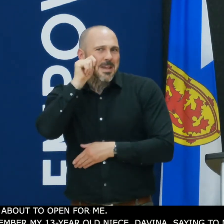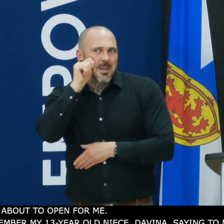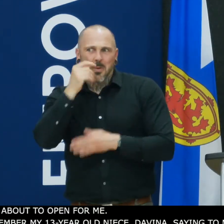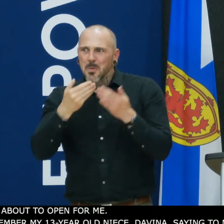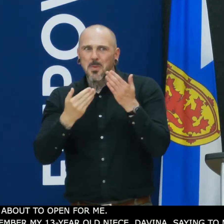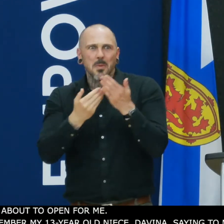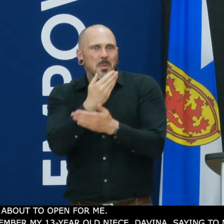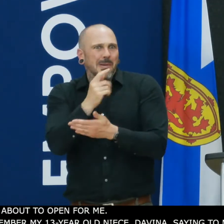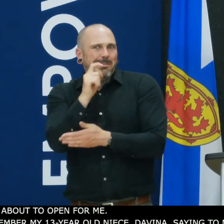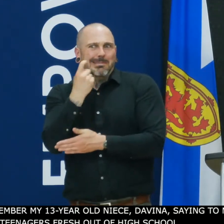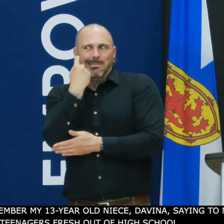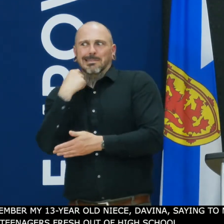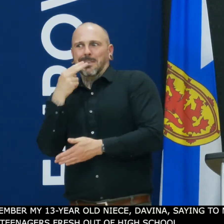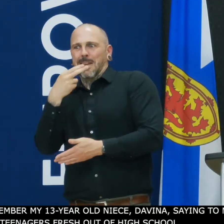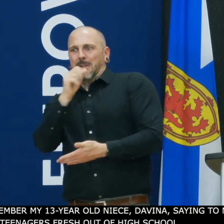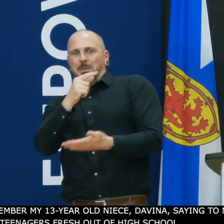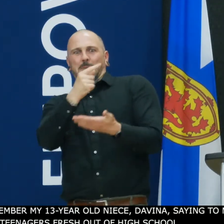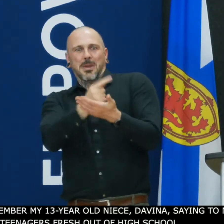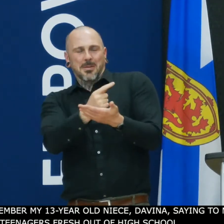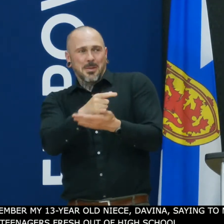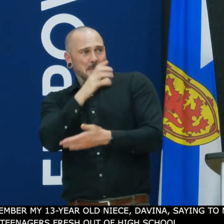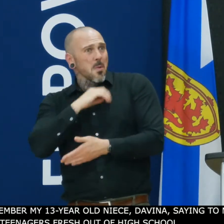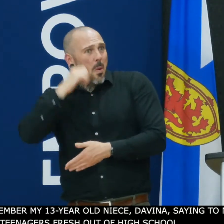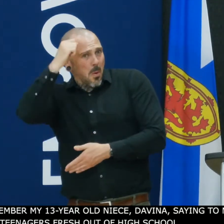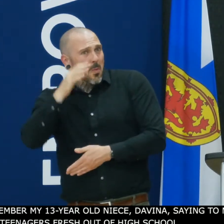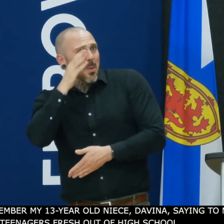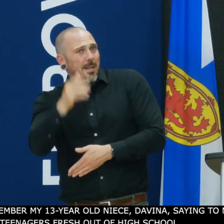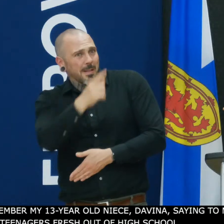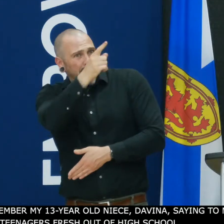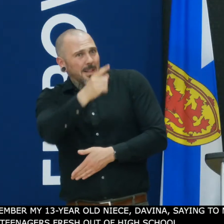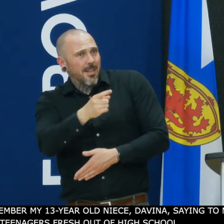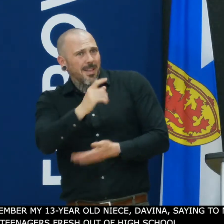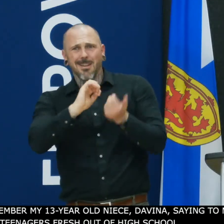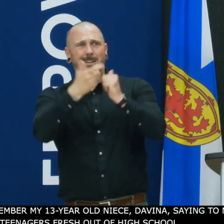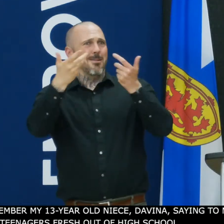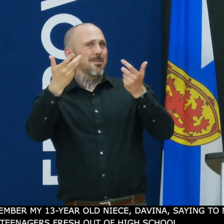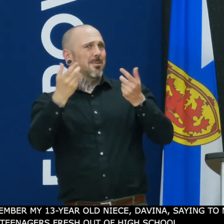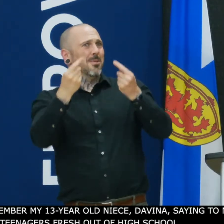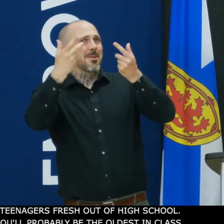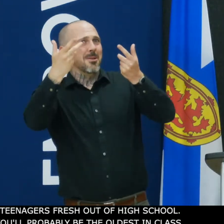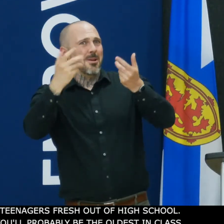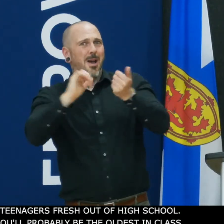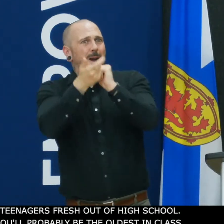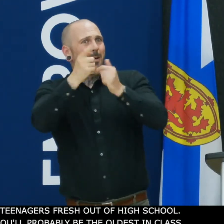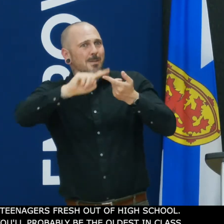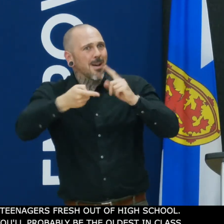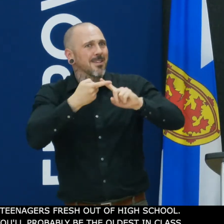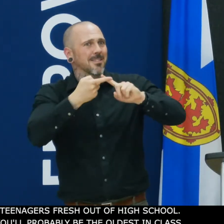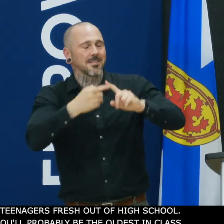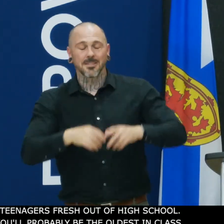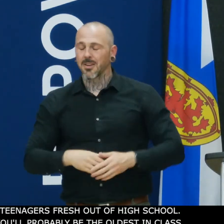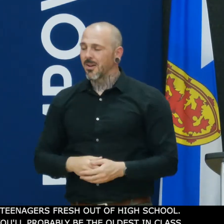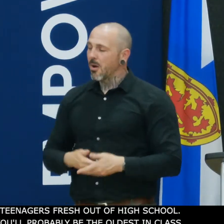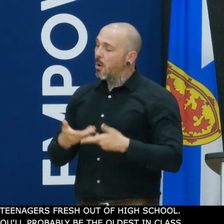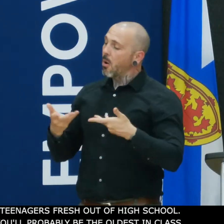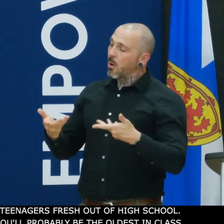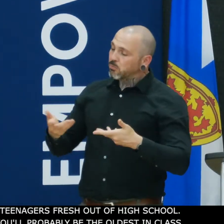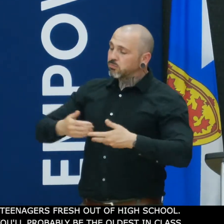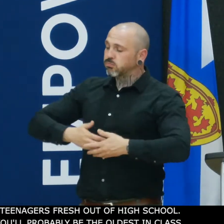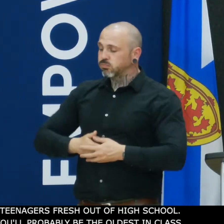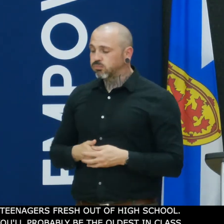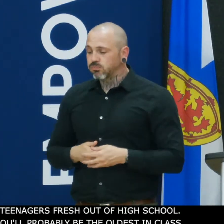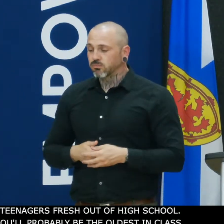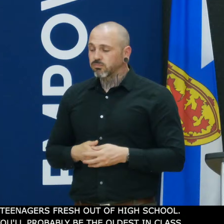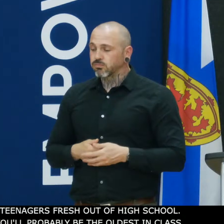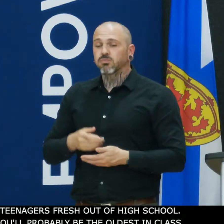you'll probably be the oldest in class. How will you cope? How will you make friends?" And I said to her, "They